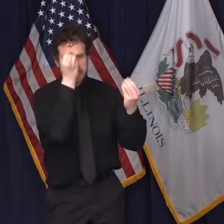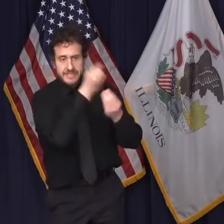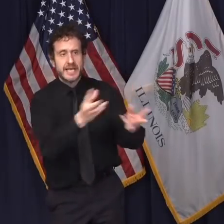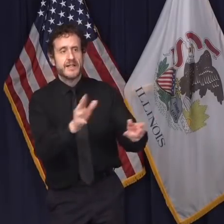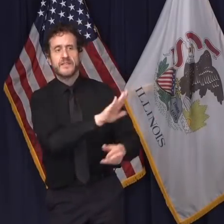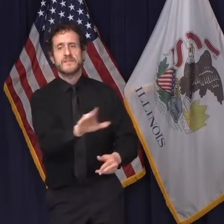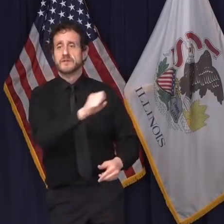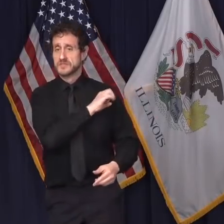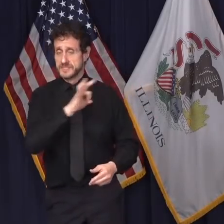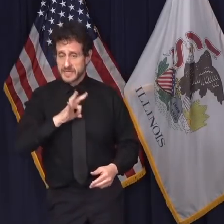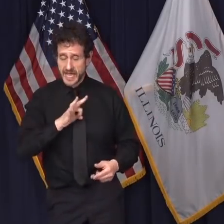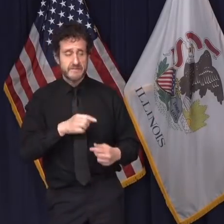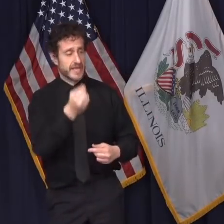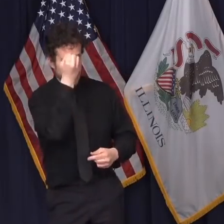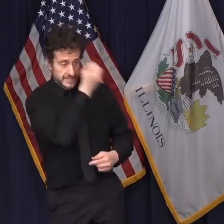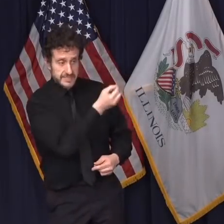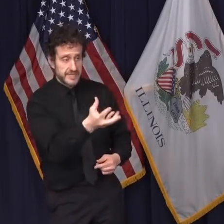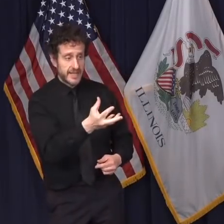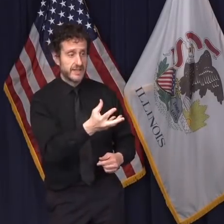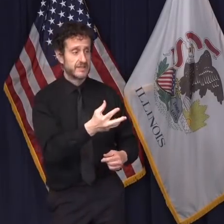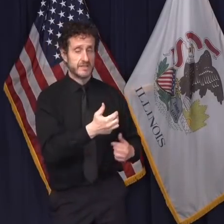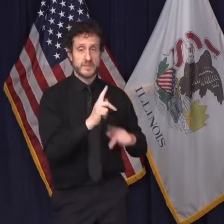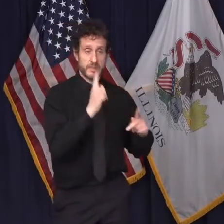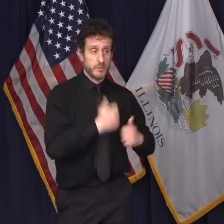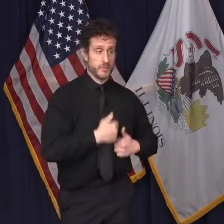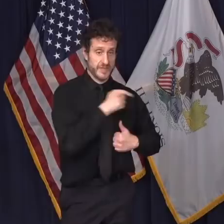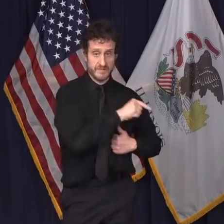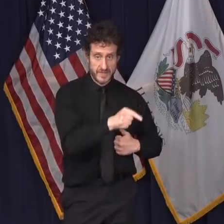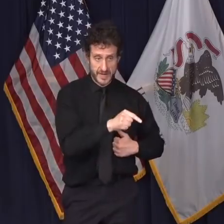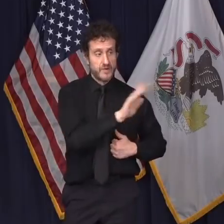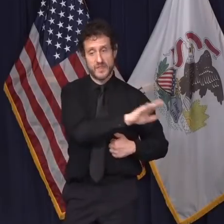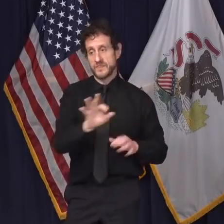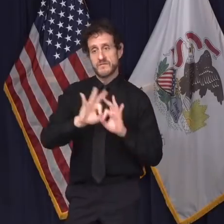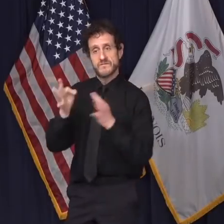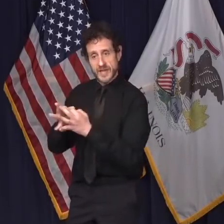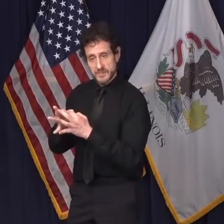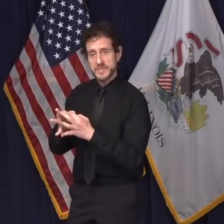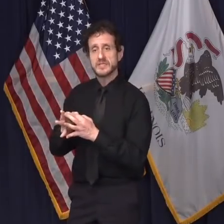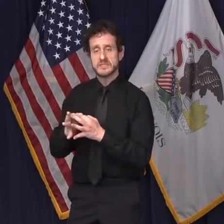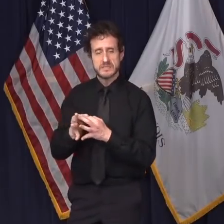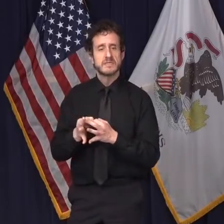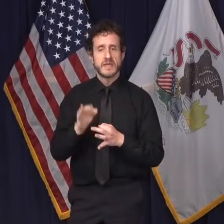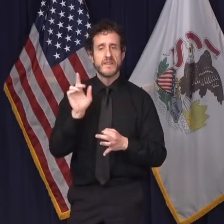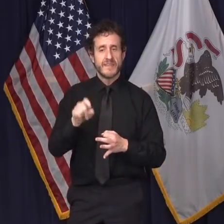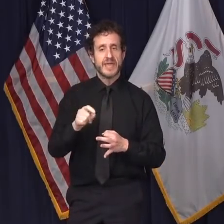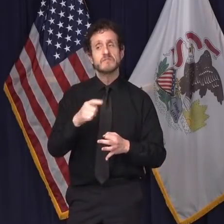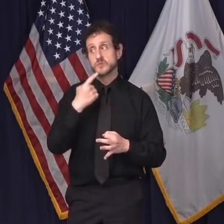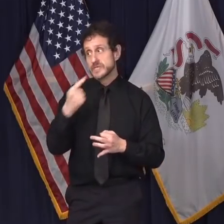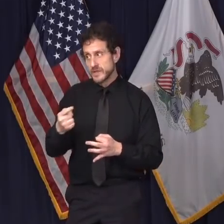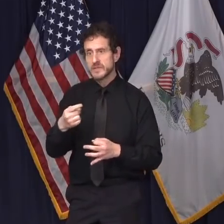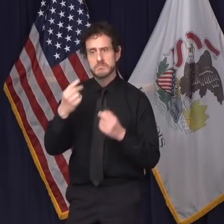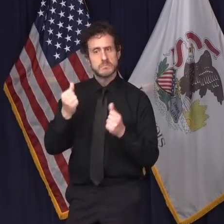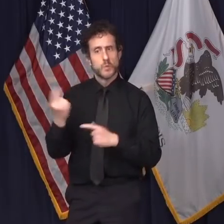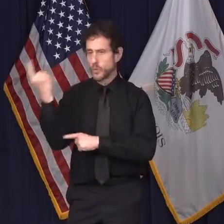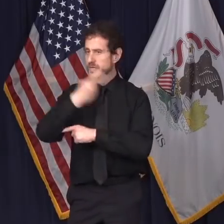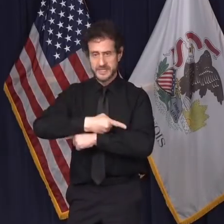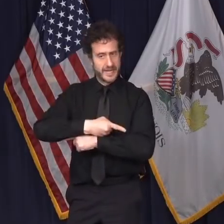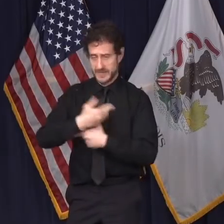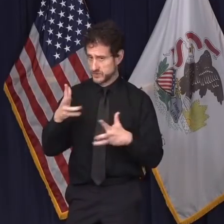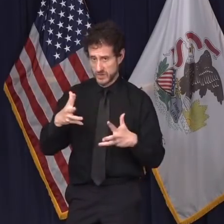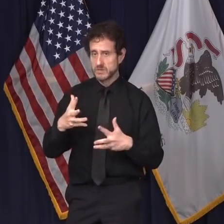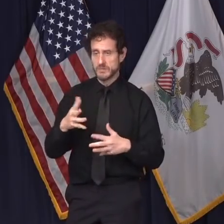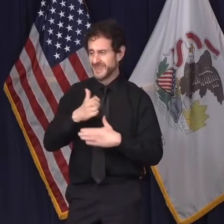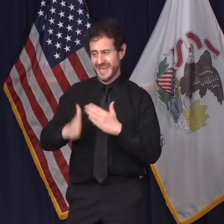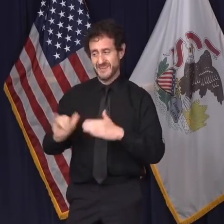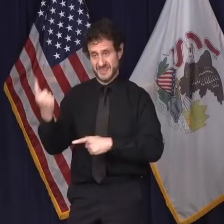members, all residents, families, and their representatives by the end of that day. Our